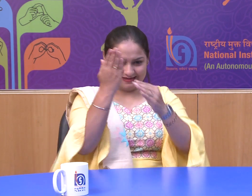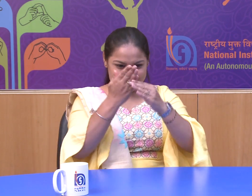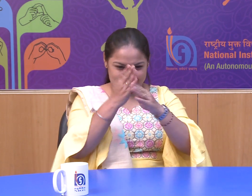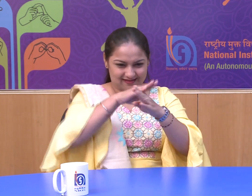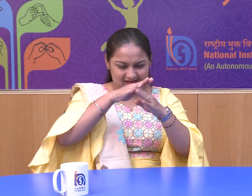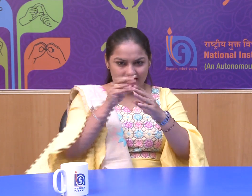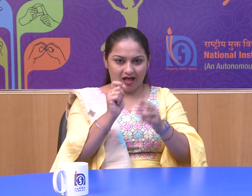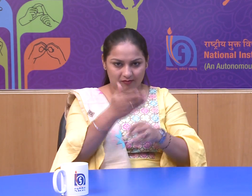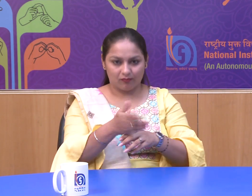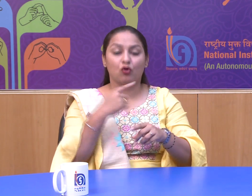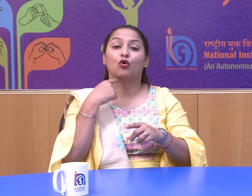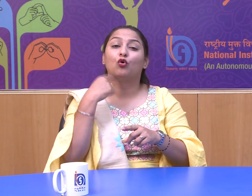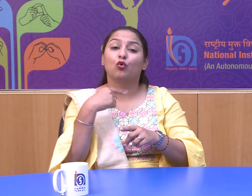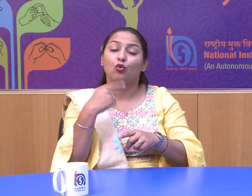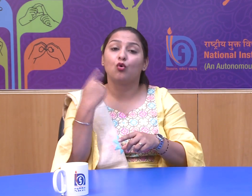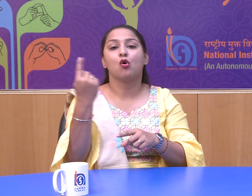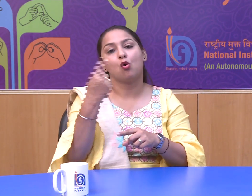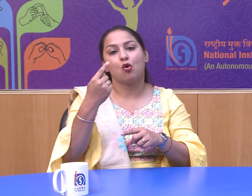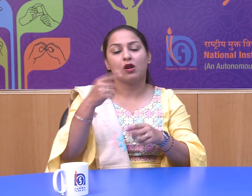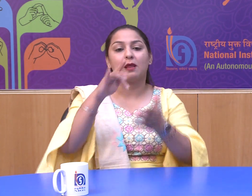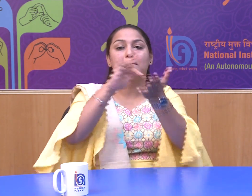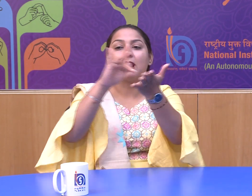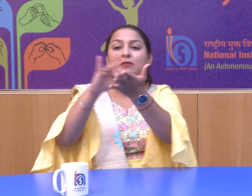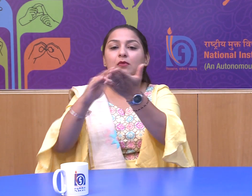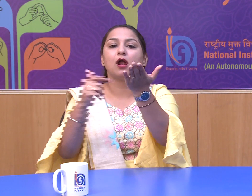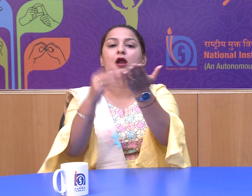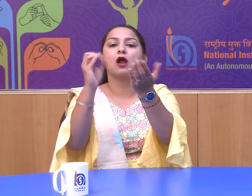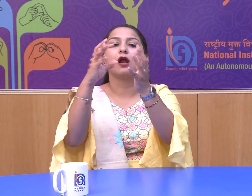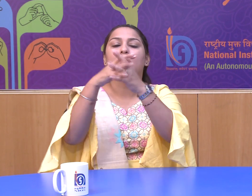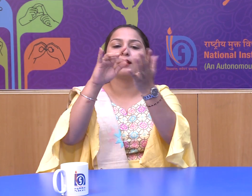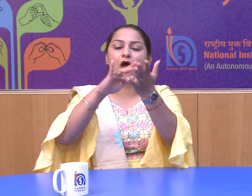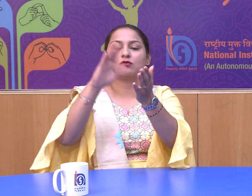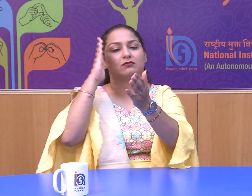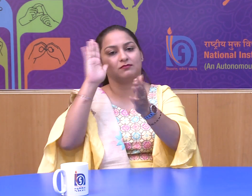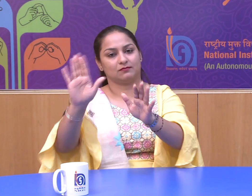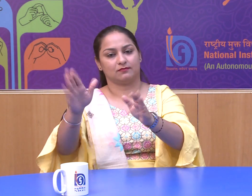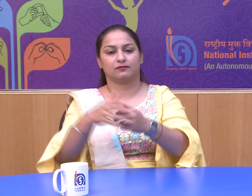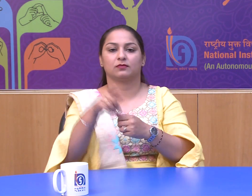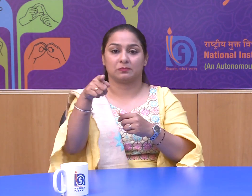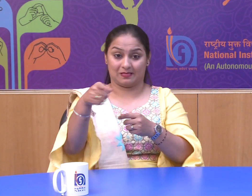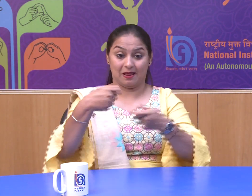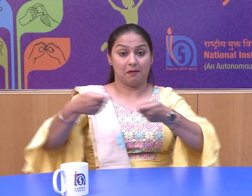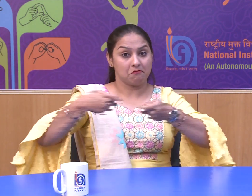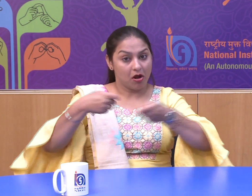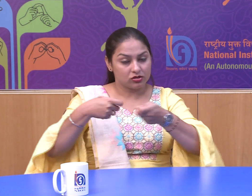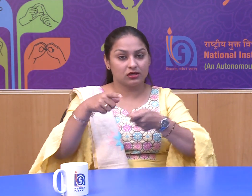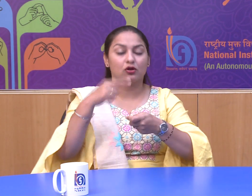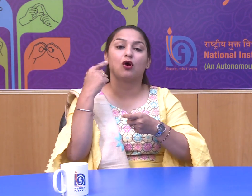also who mainly lived in towns. There were merchants, especially in coastal